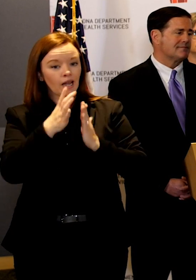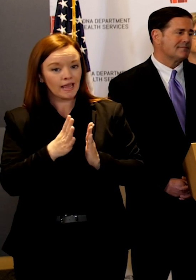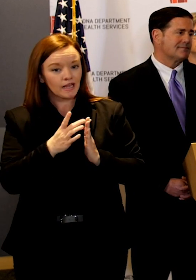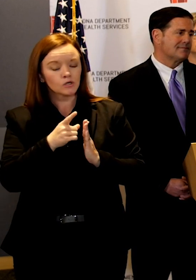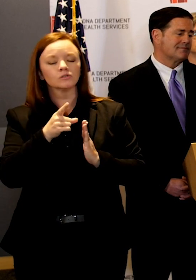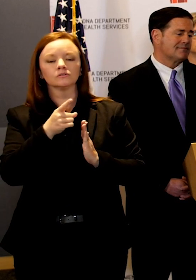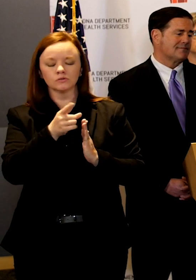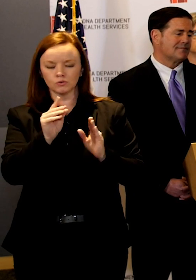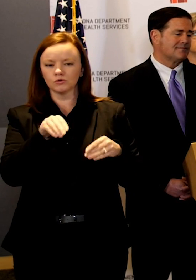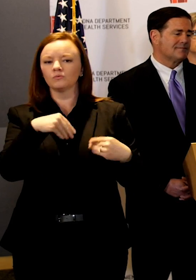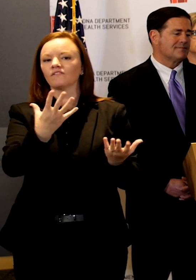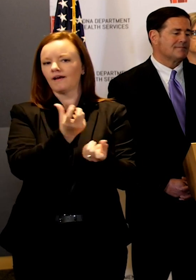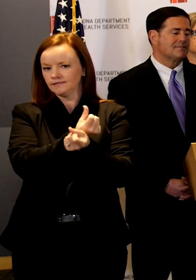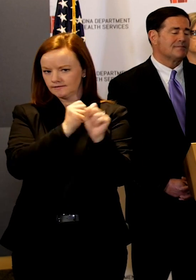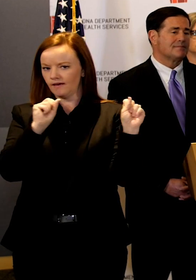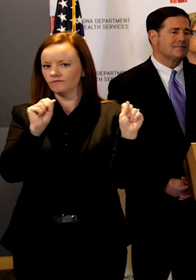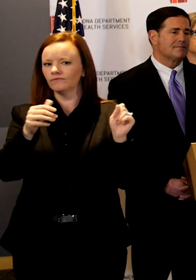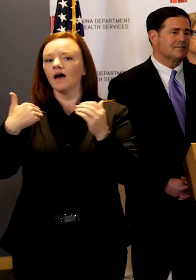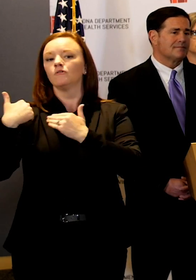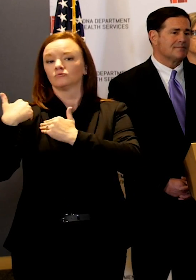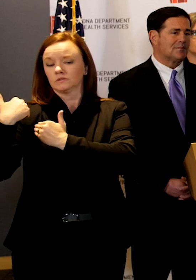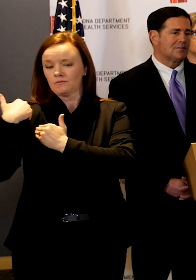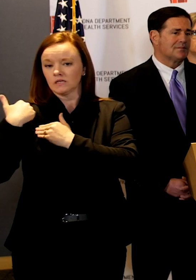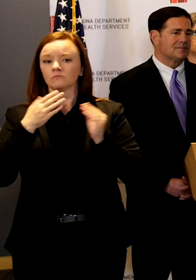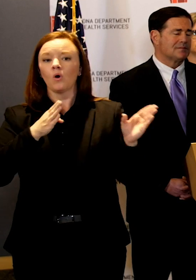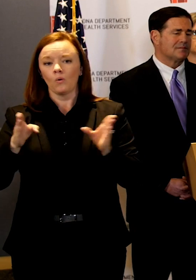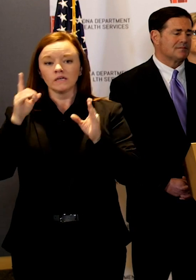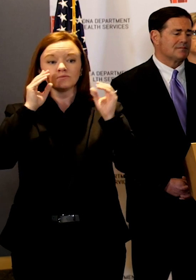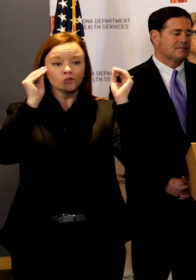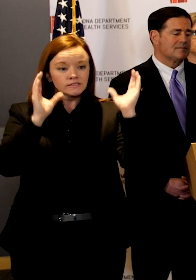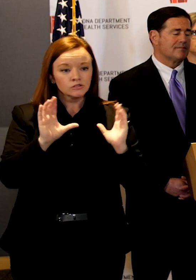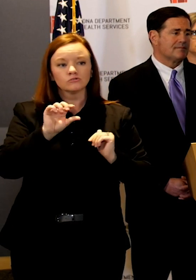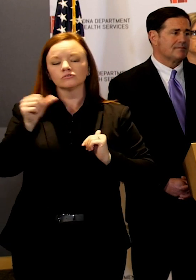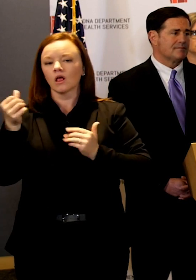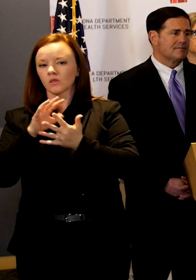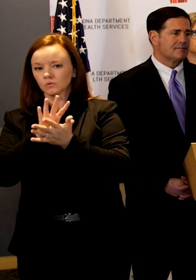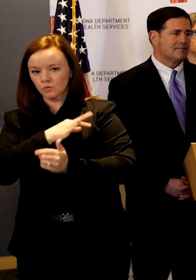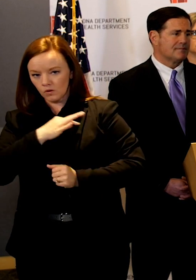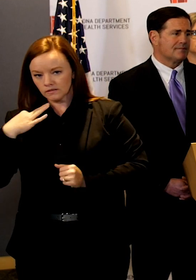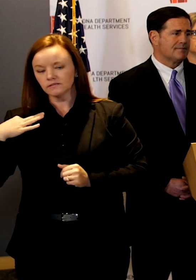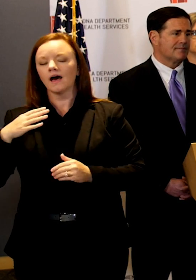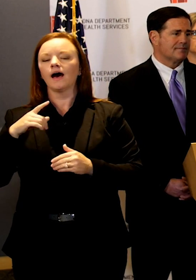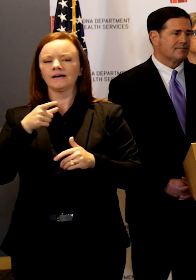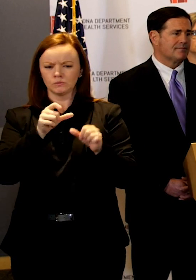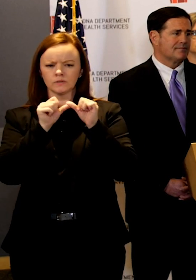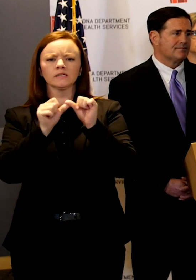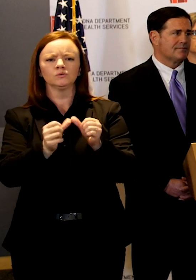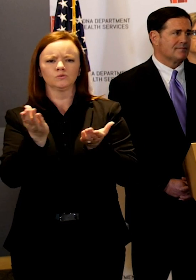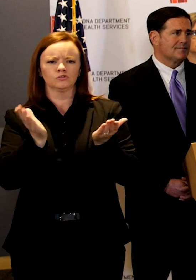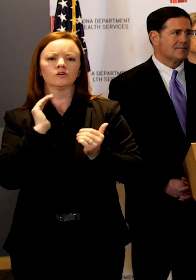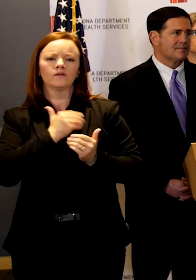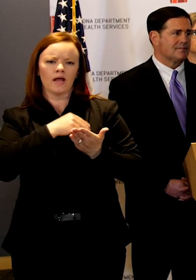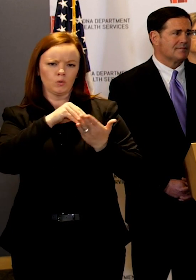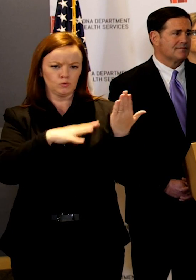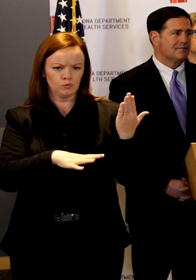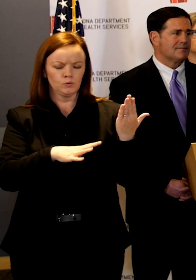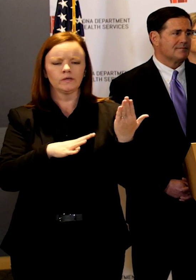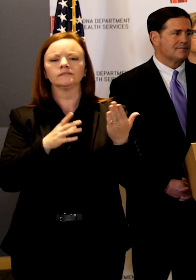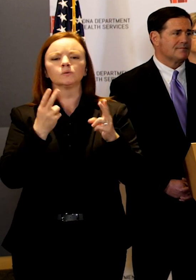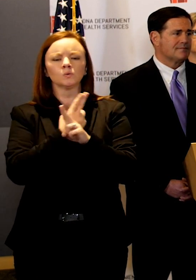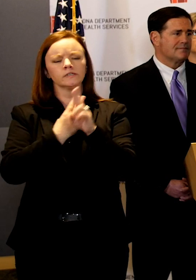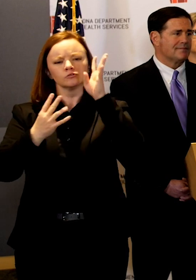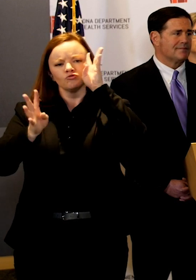provide safe and responsible ways for teachers and other school staff to continue serving our students in creative